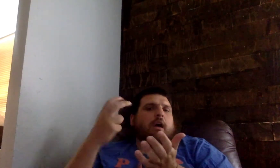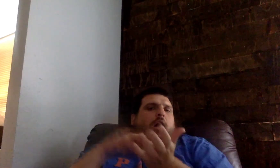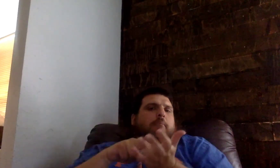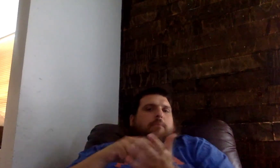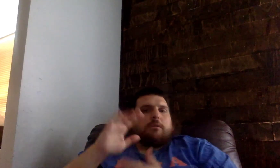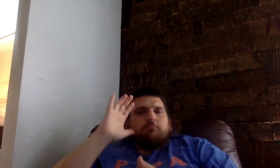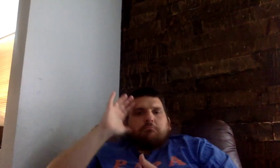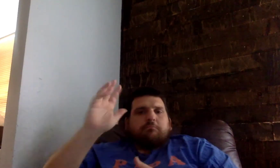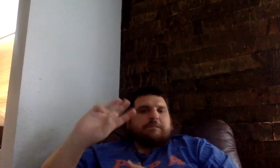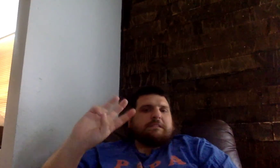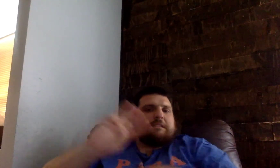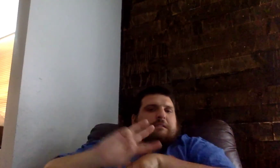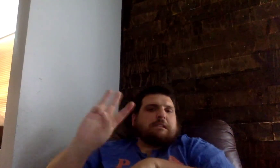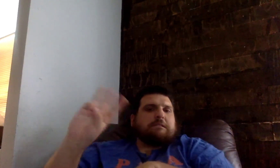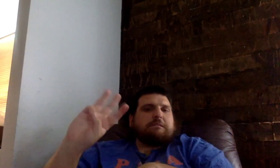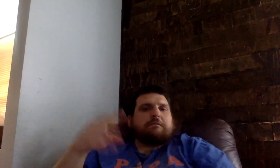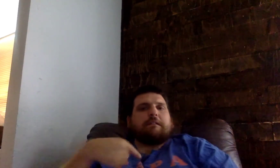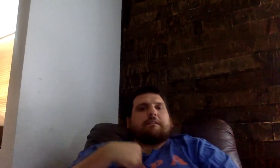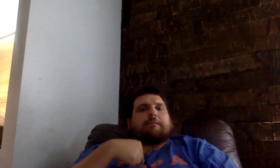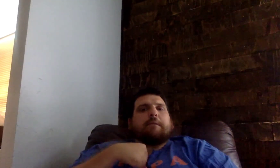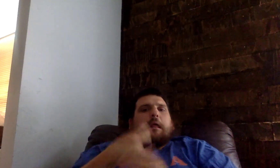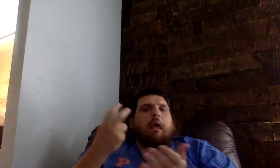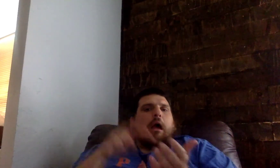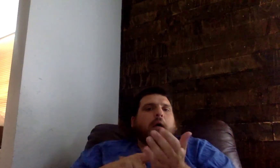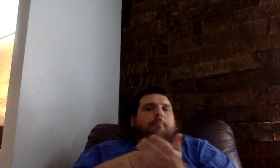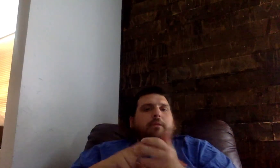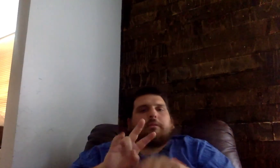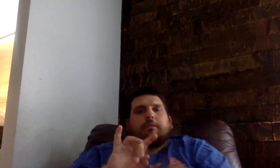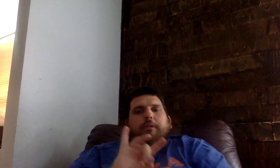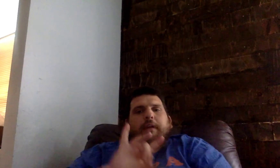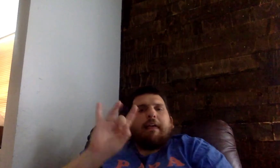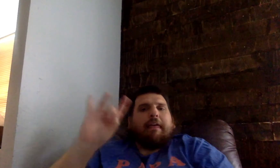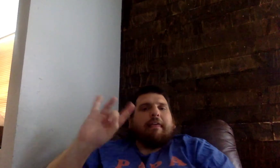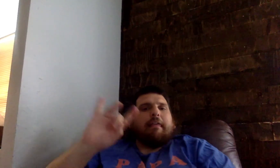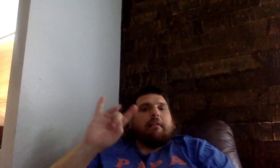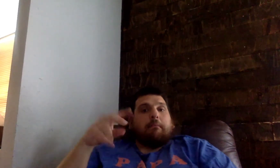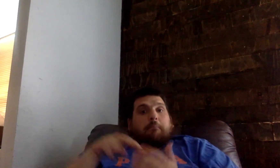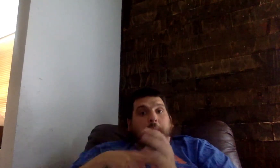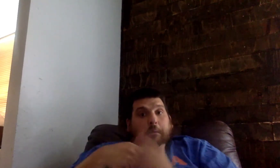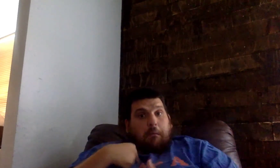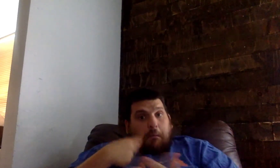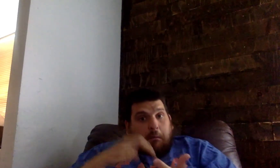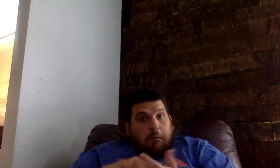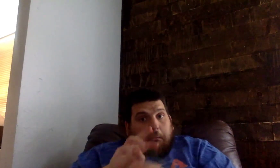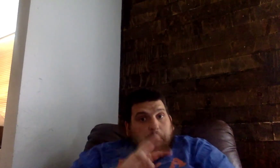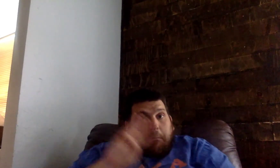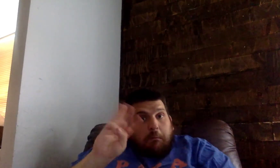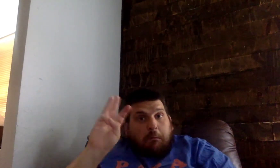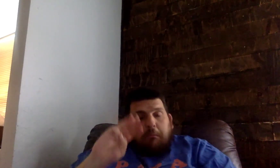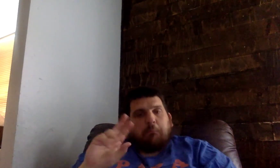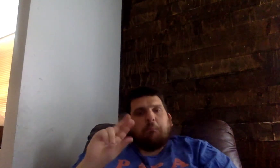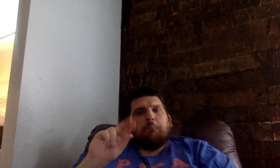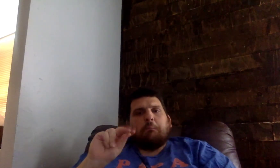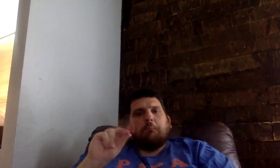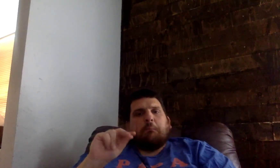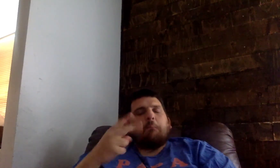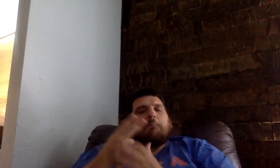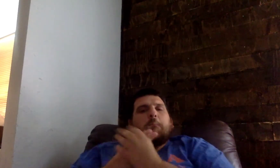So suppose my wife needs to get up at 6, but I want to get up at 8. Does it mean I have to get up at 6 too?